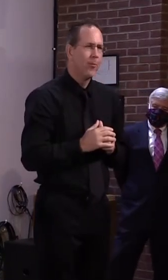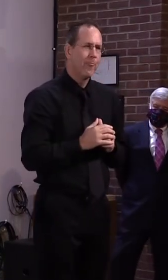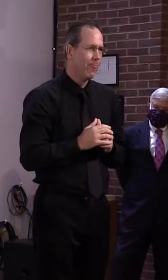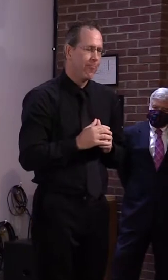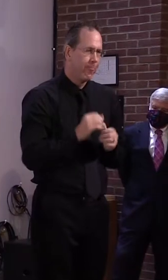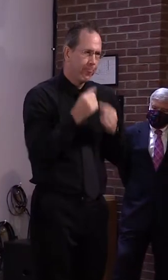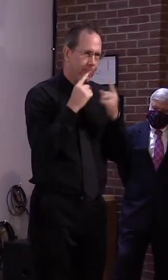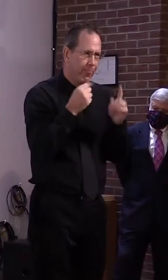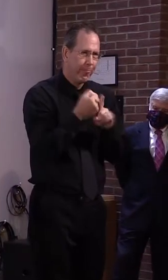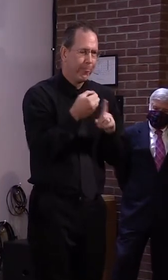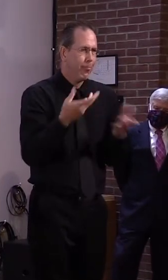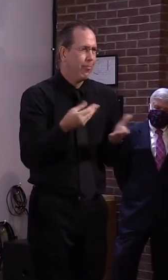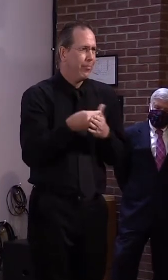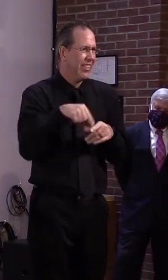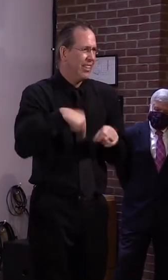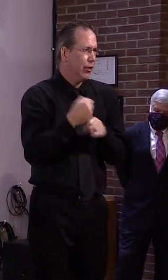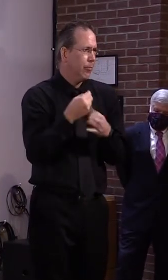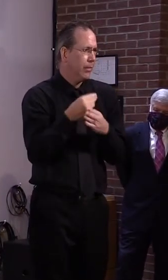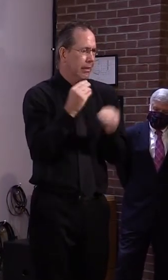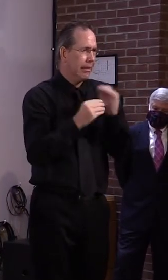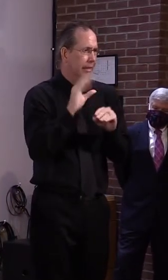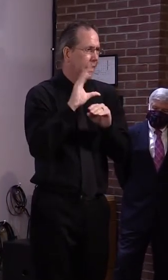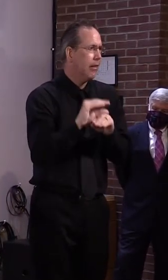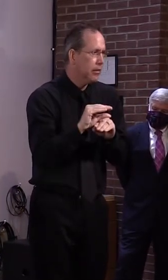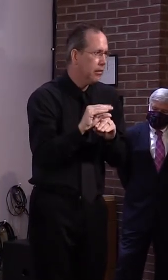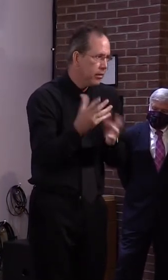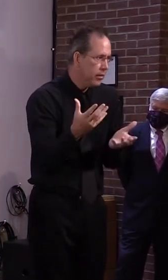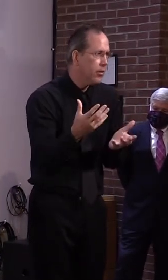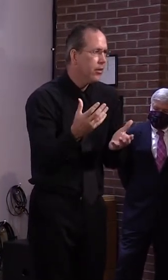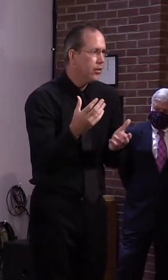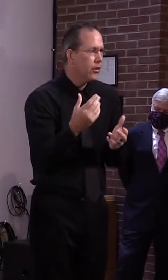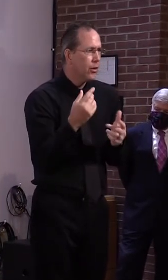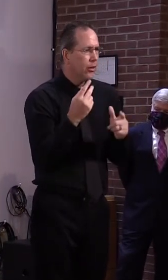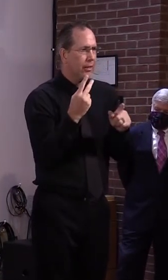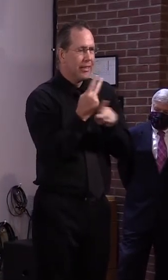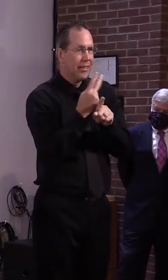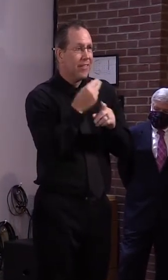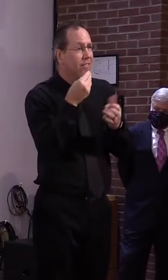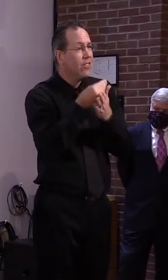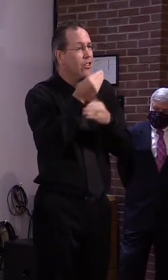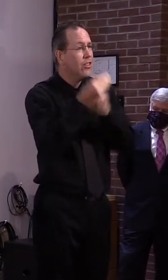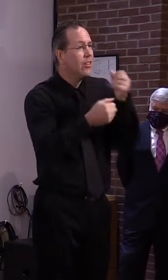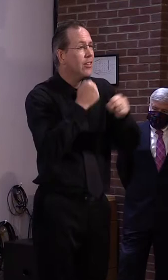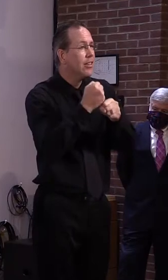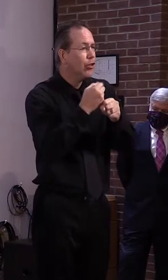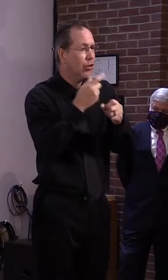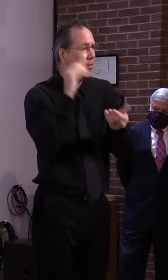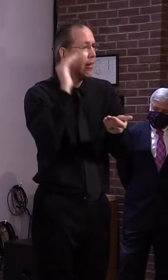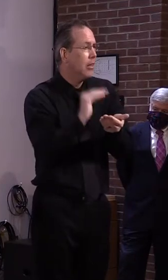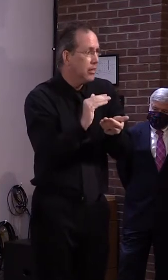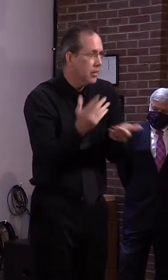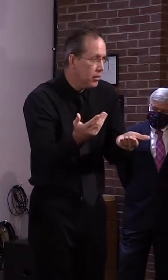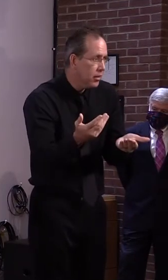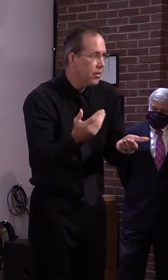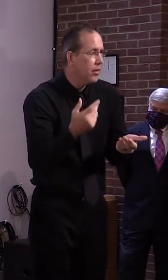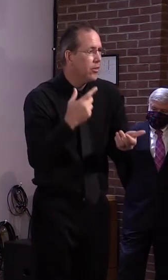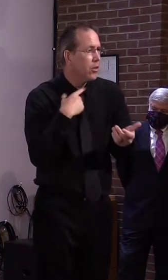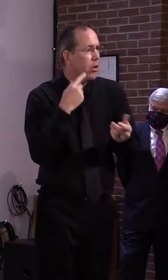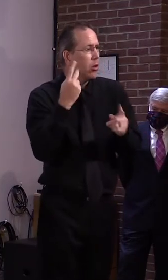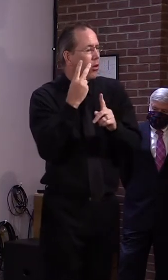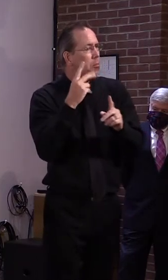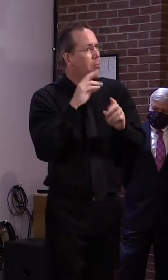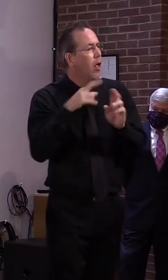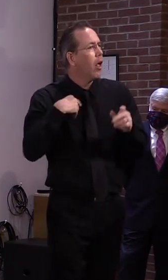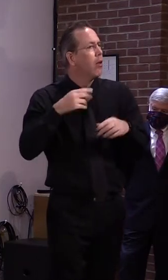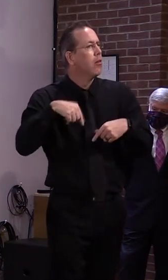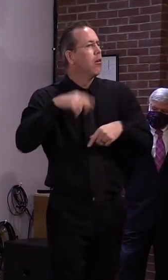quarter of this past fiscal year, but that helped us get through last year and provided us enough